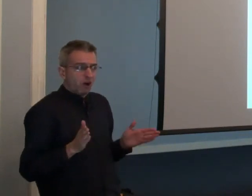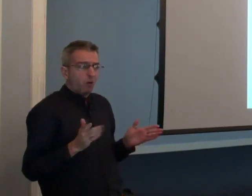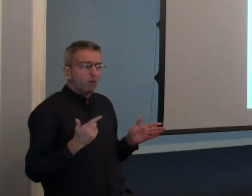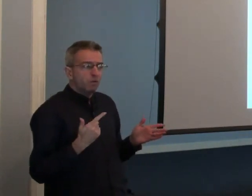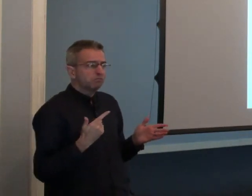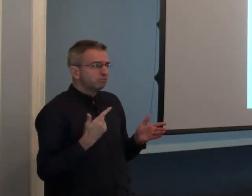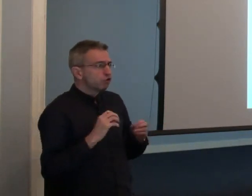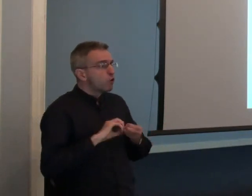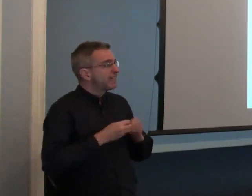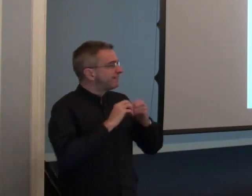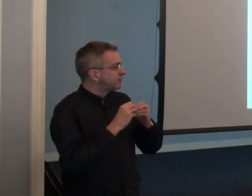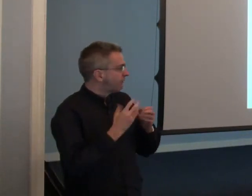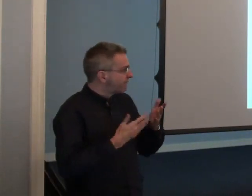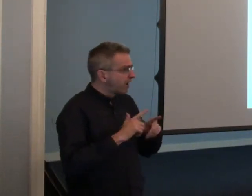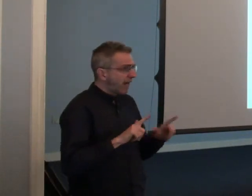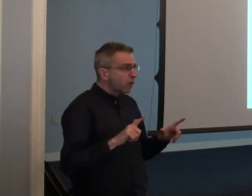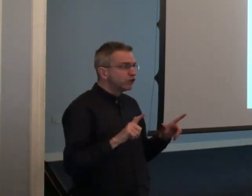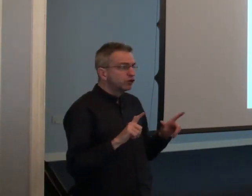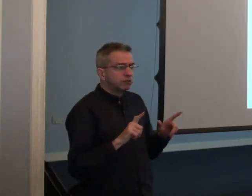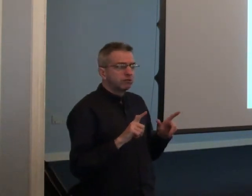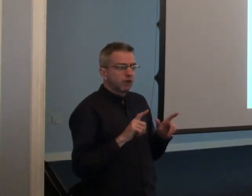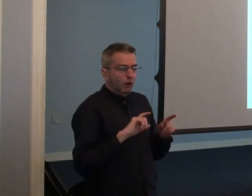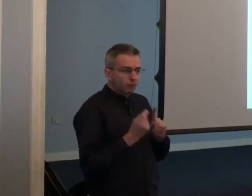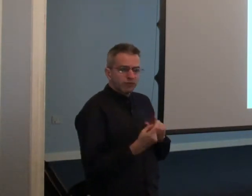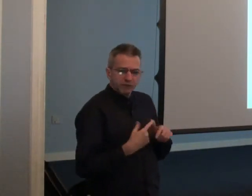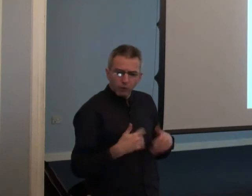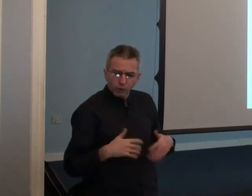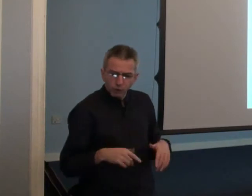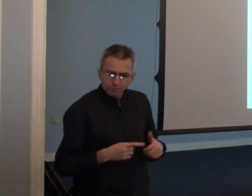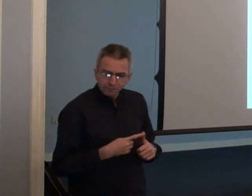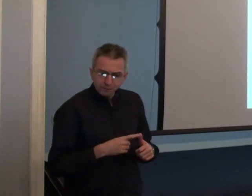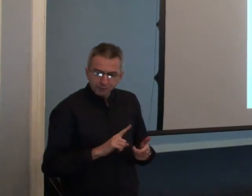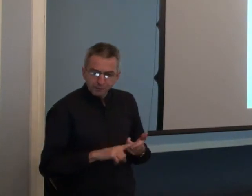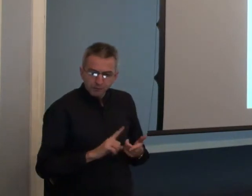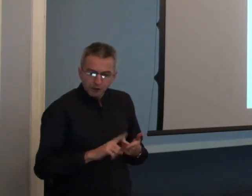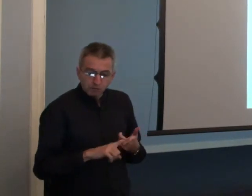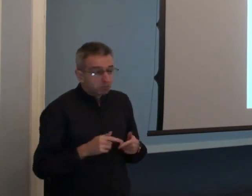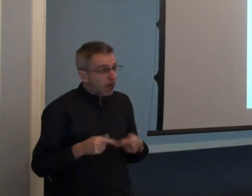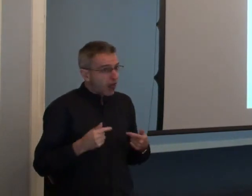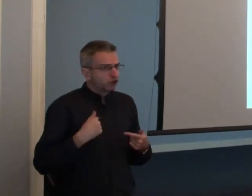it. They felt that it was very creative. Very creative use of visual language, so that was positive.